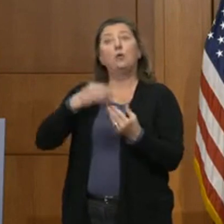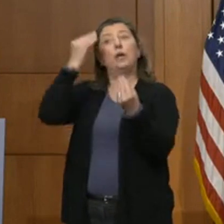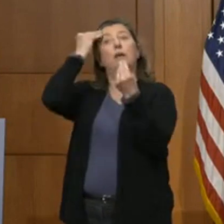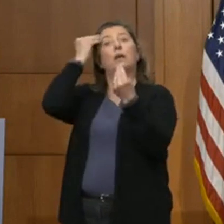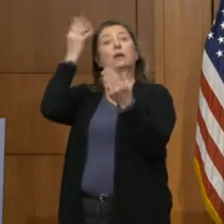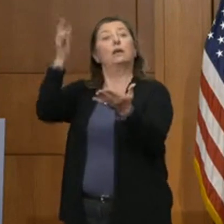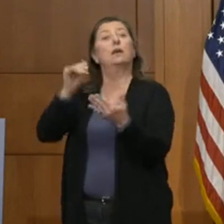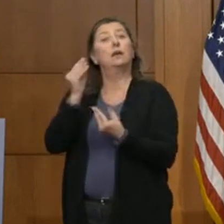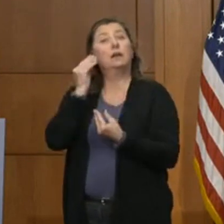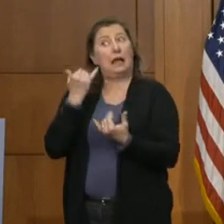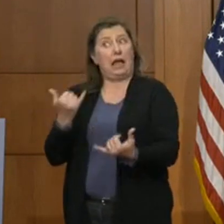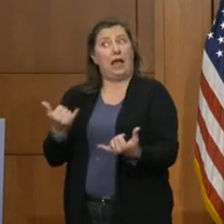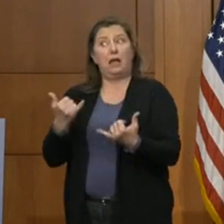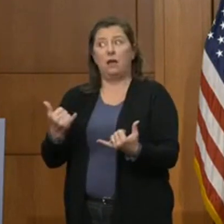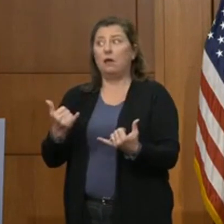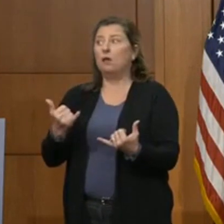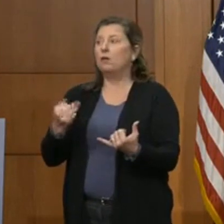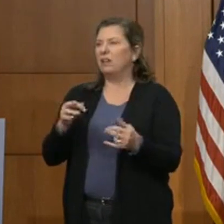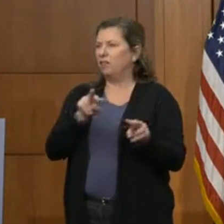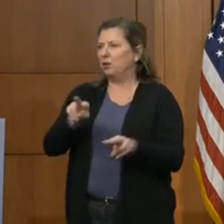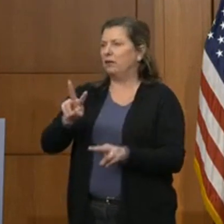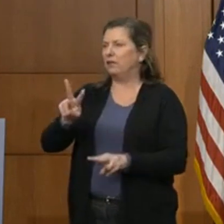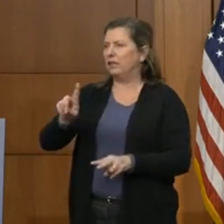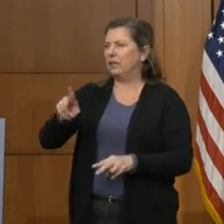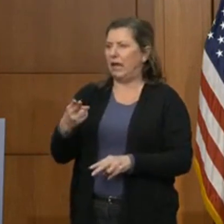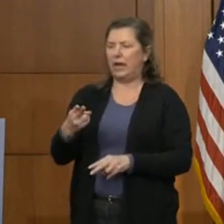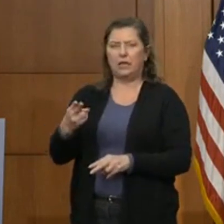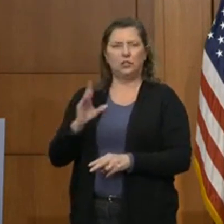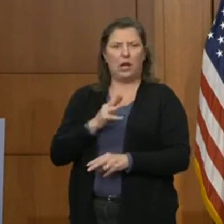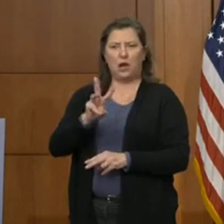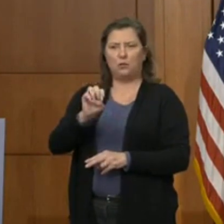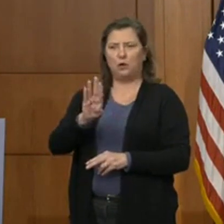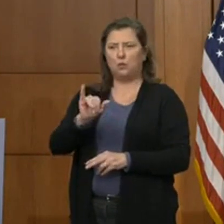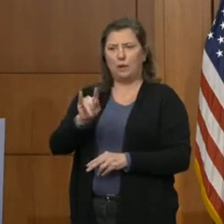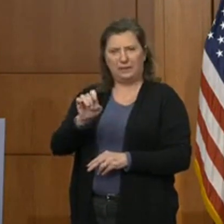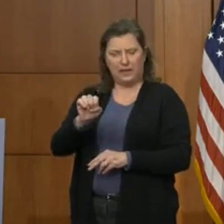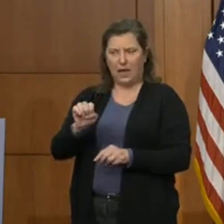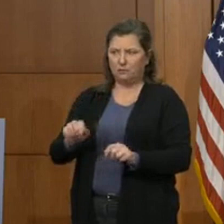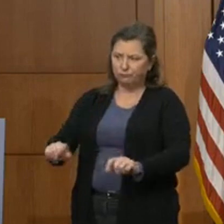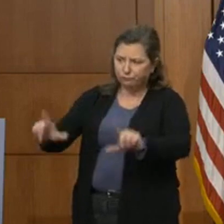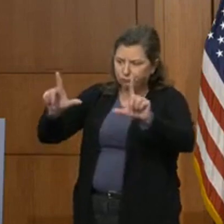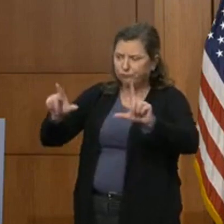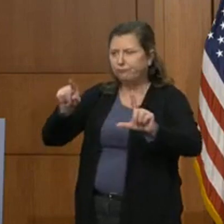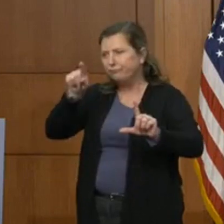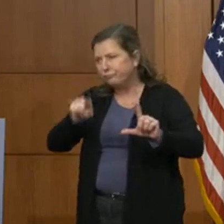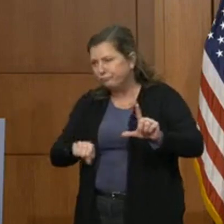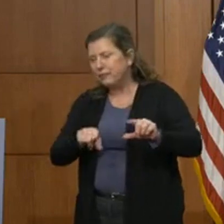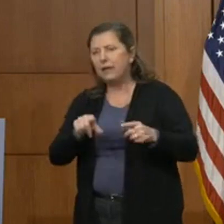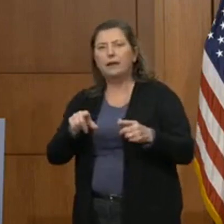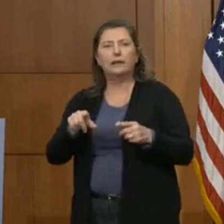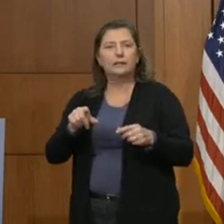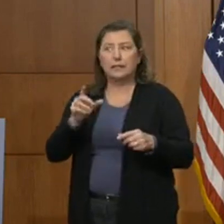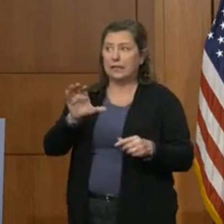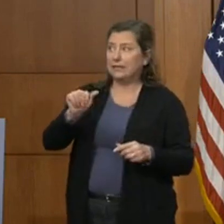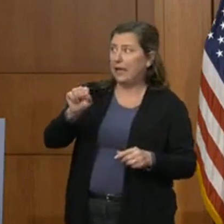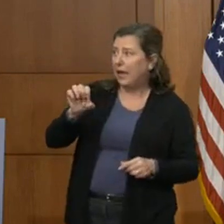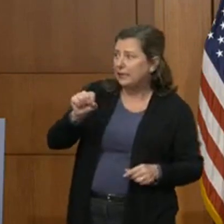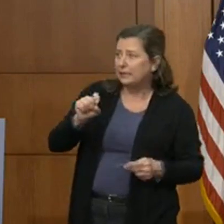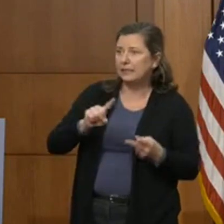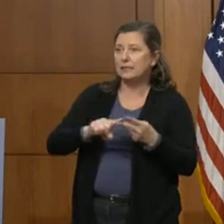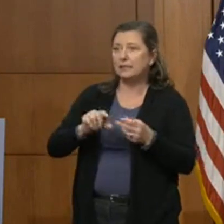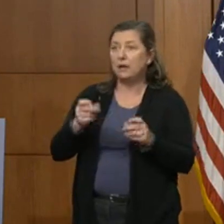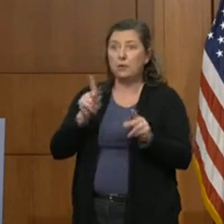data, now if you go to the VDH website, you will see cases,